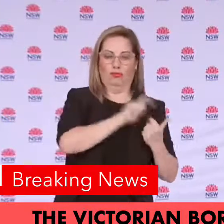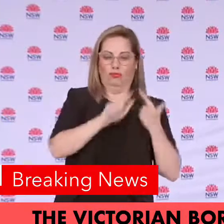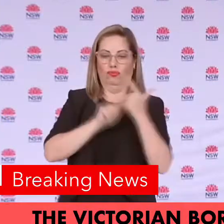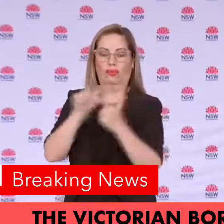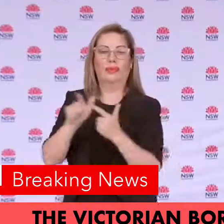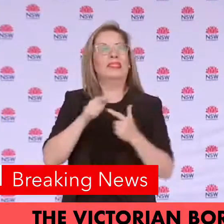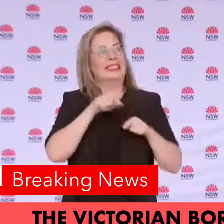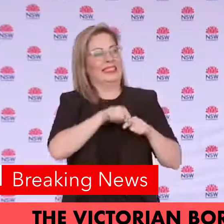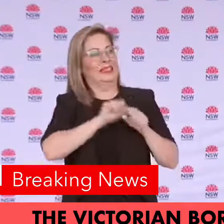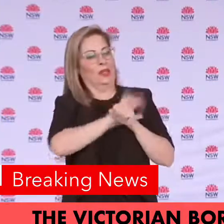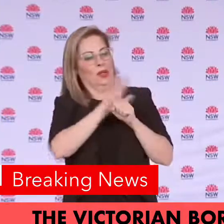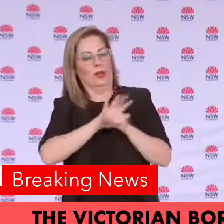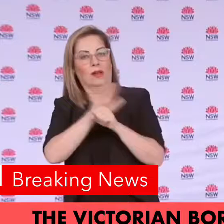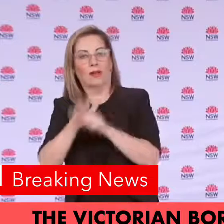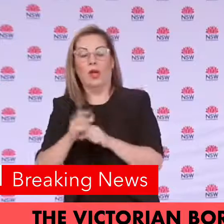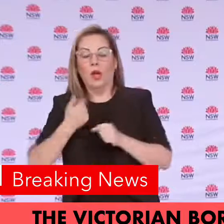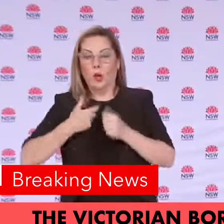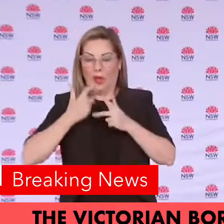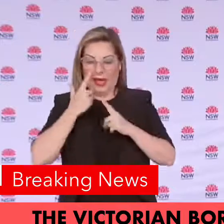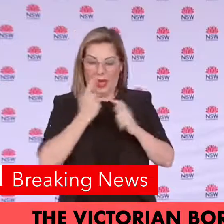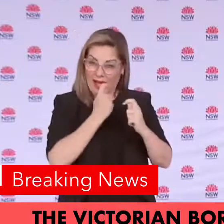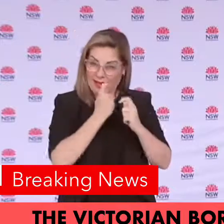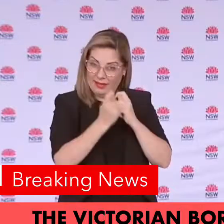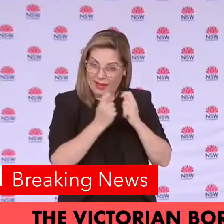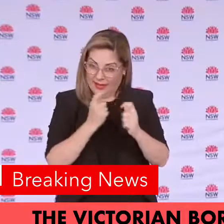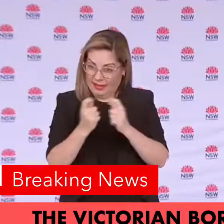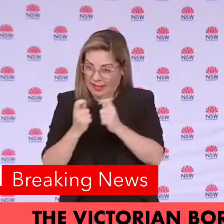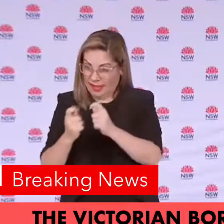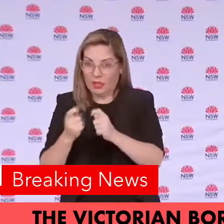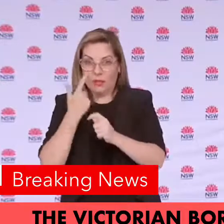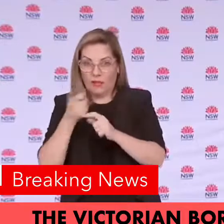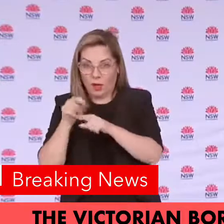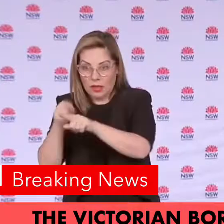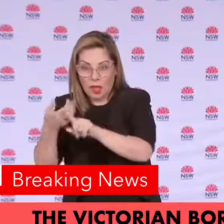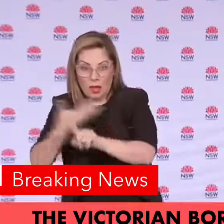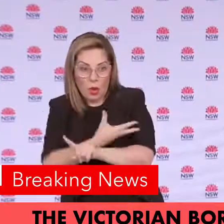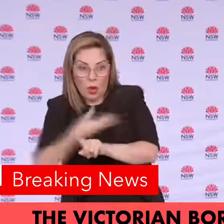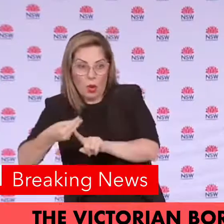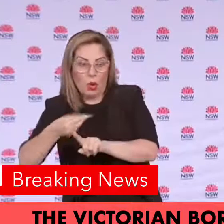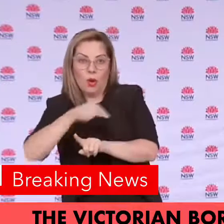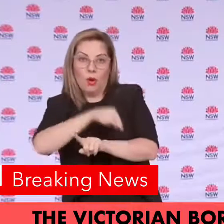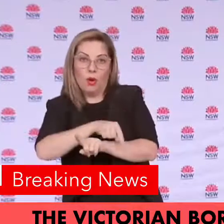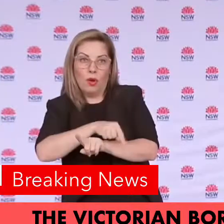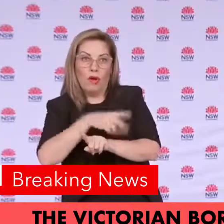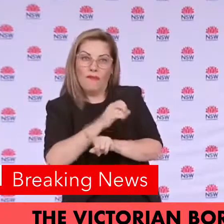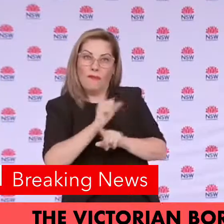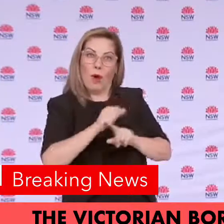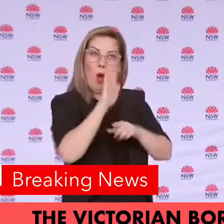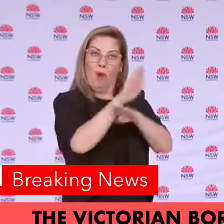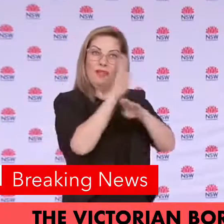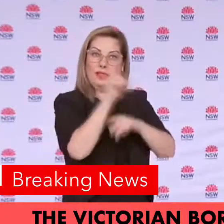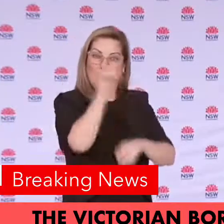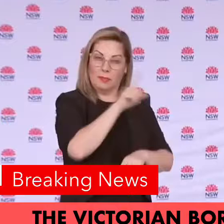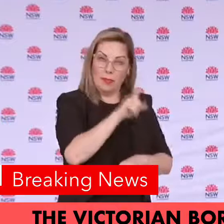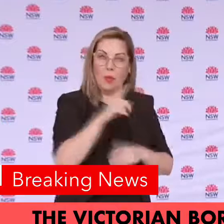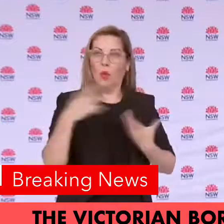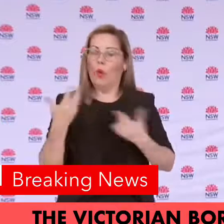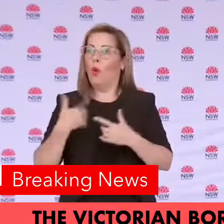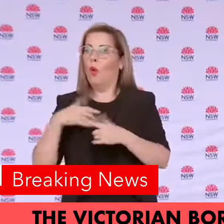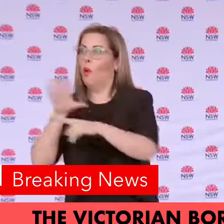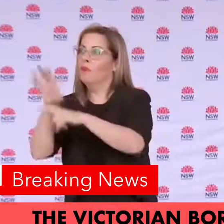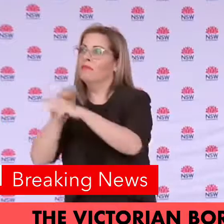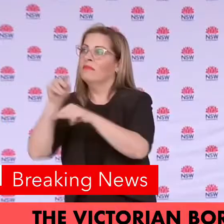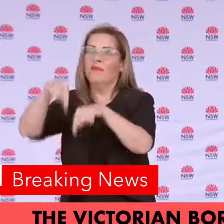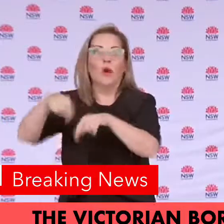sequencing to confirm that that is the source of their infection, and those results will be available later